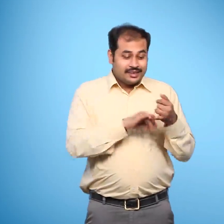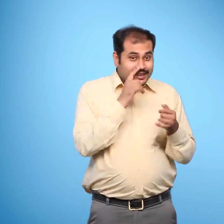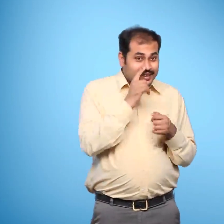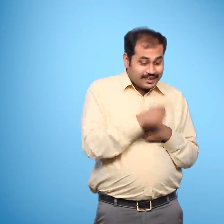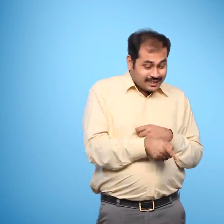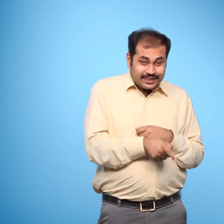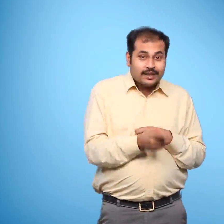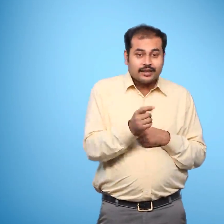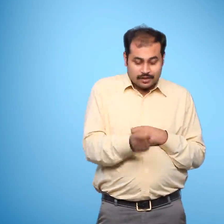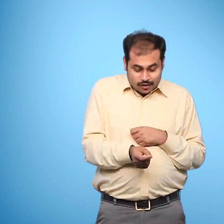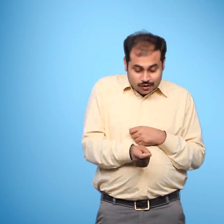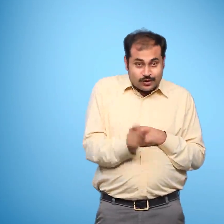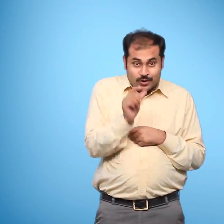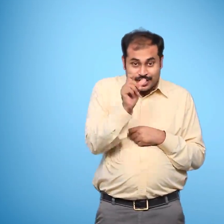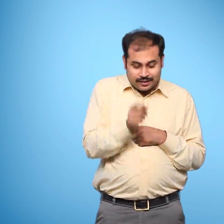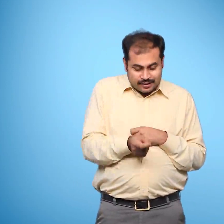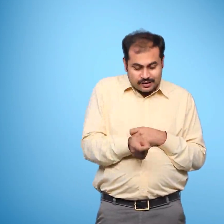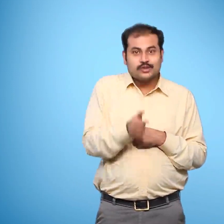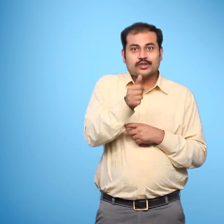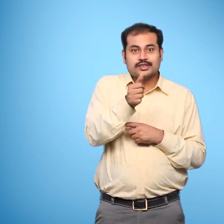Samina is tossing the coin.